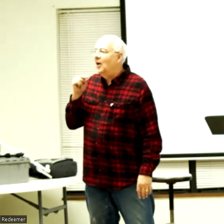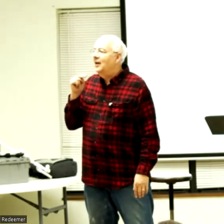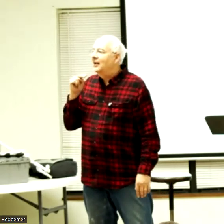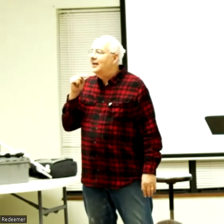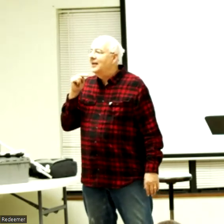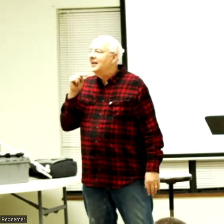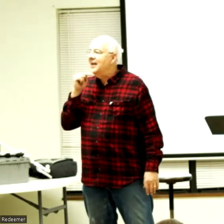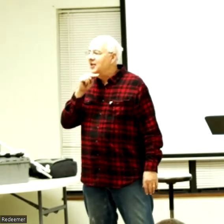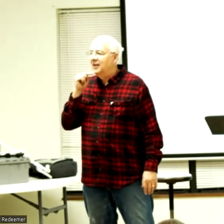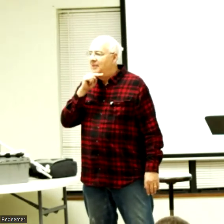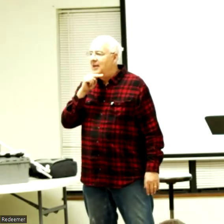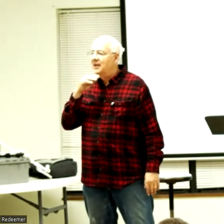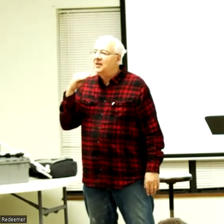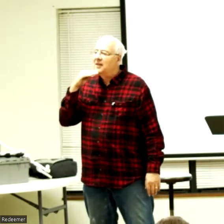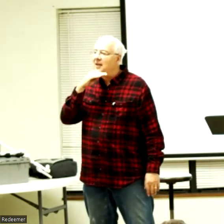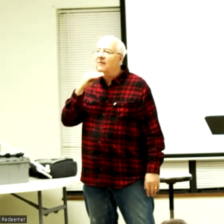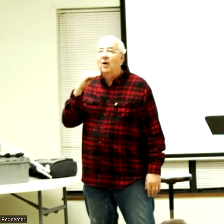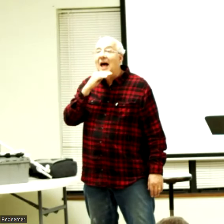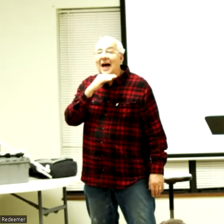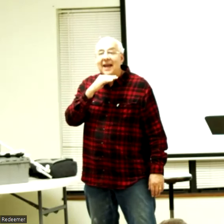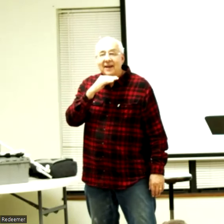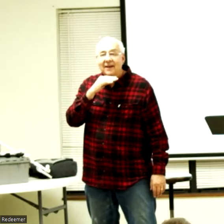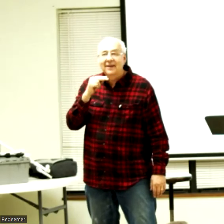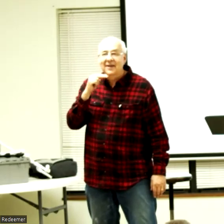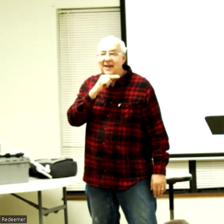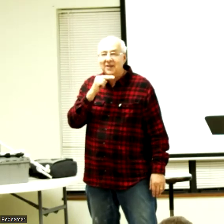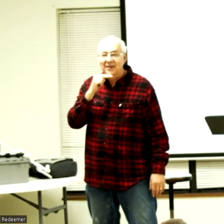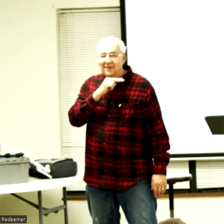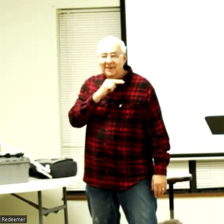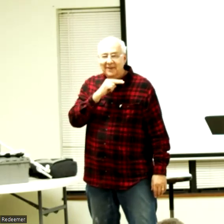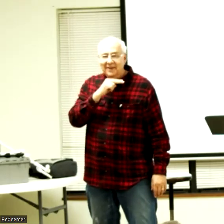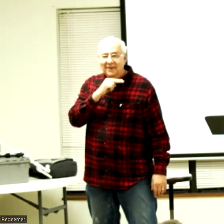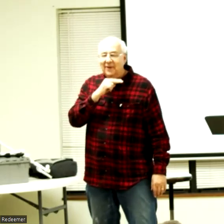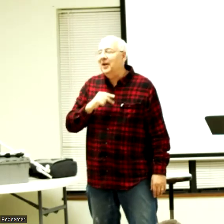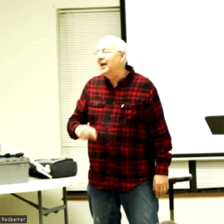or Nixon, because this is a sign for lie, Nixon. Okay.